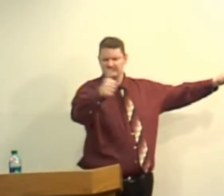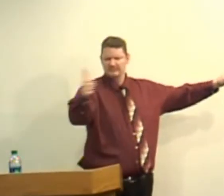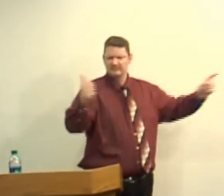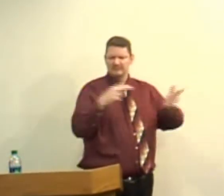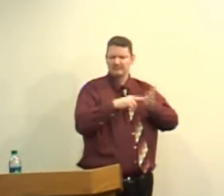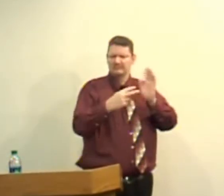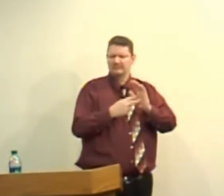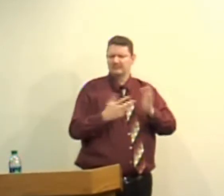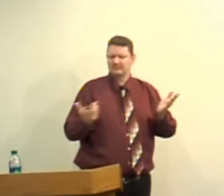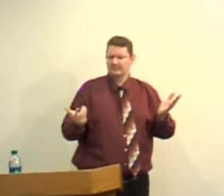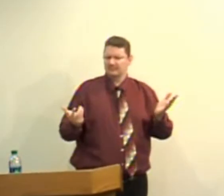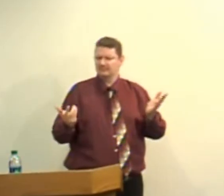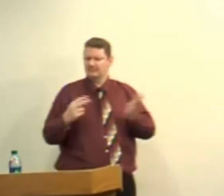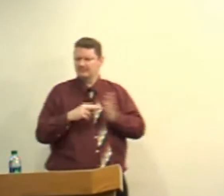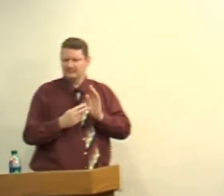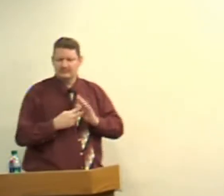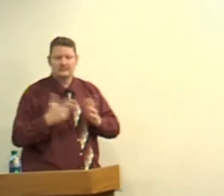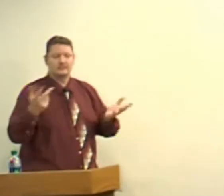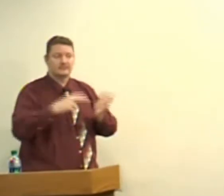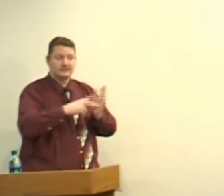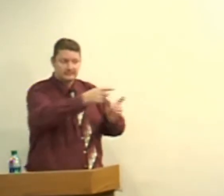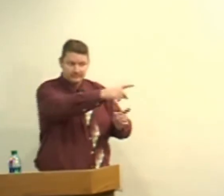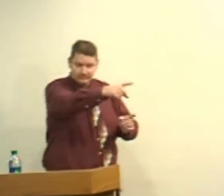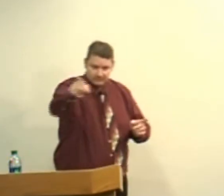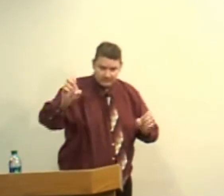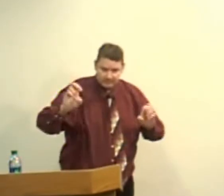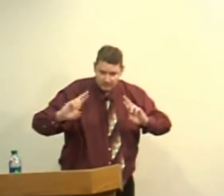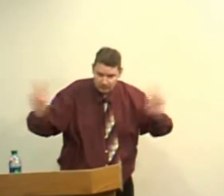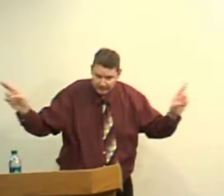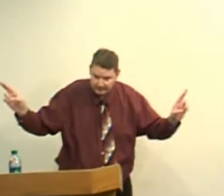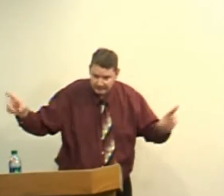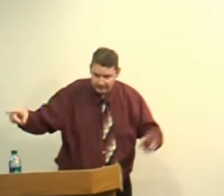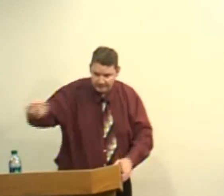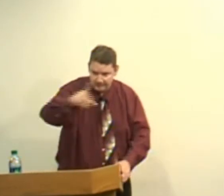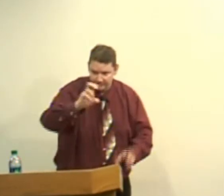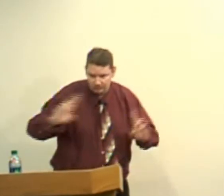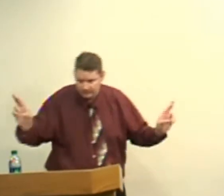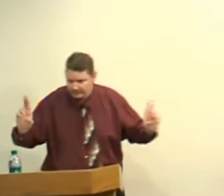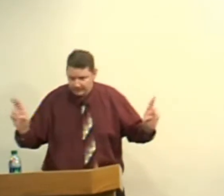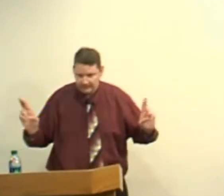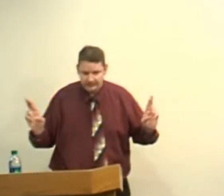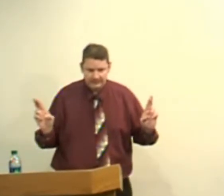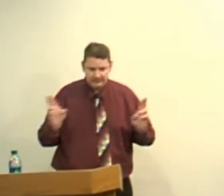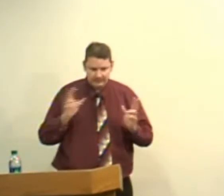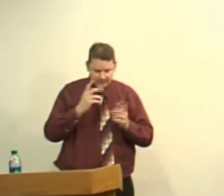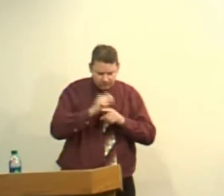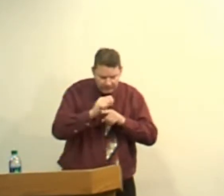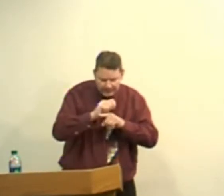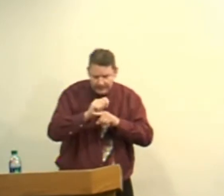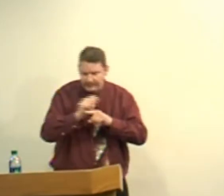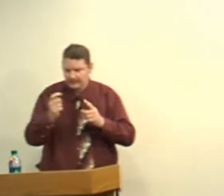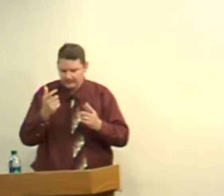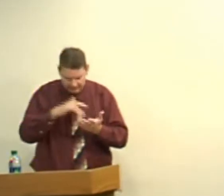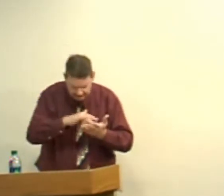So it says, arm yourself. And what do you mean? It means to be ready, to be prepared,